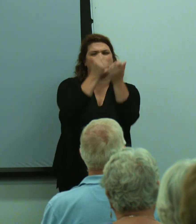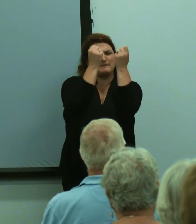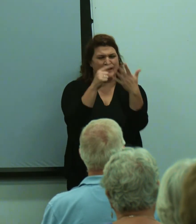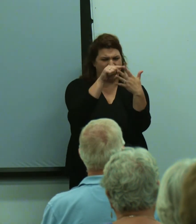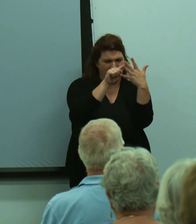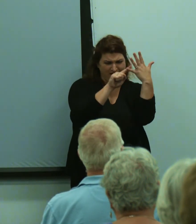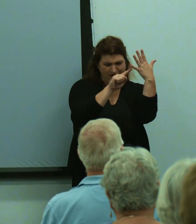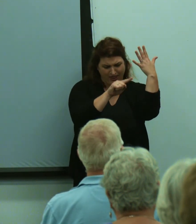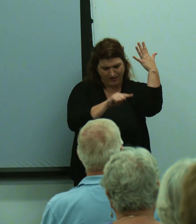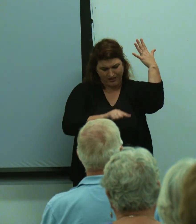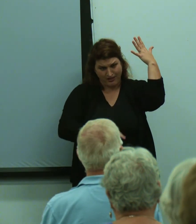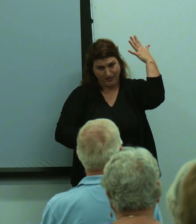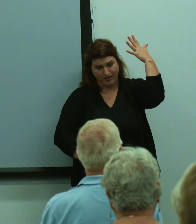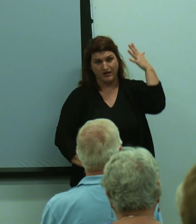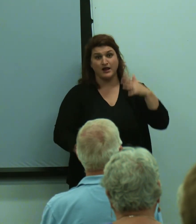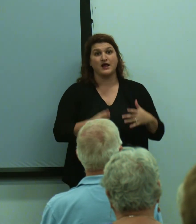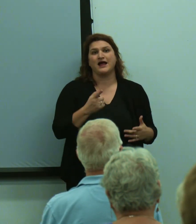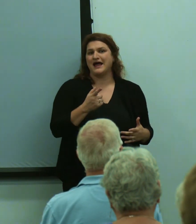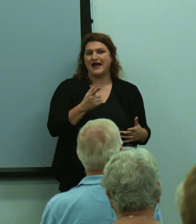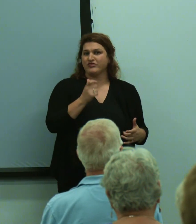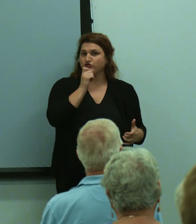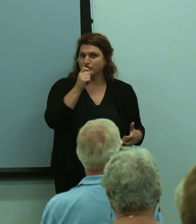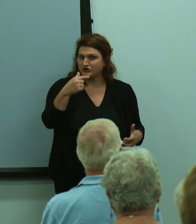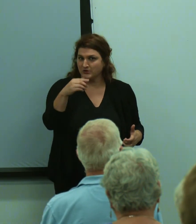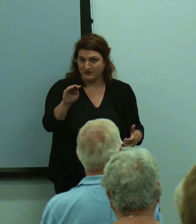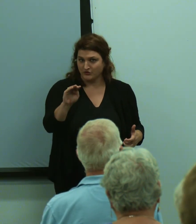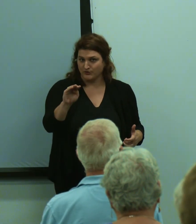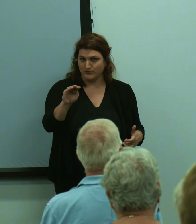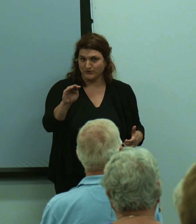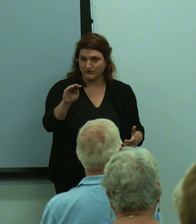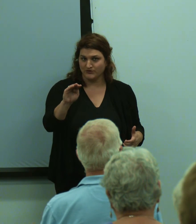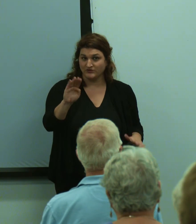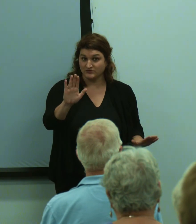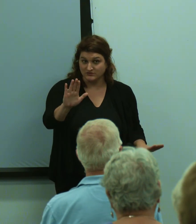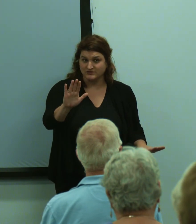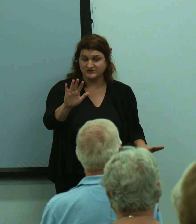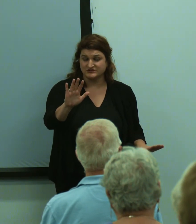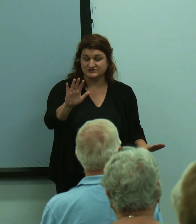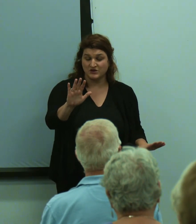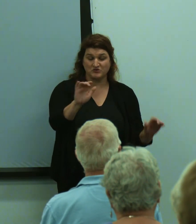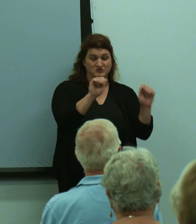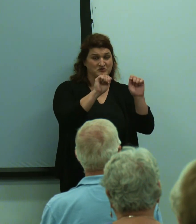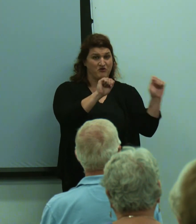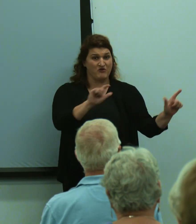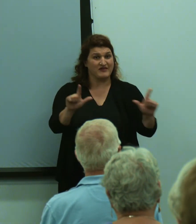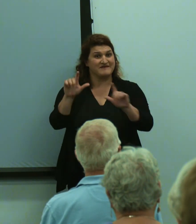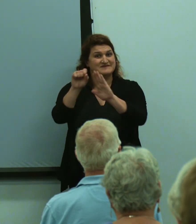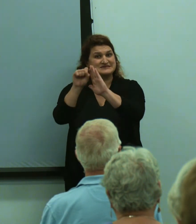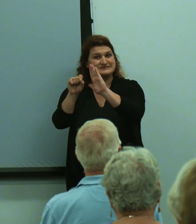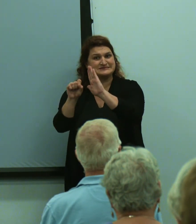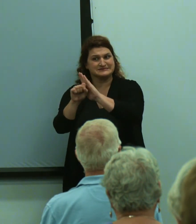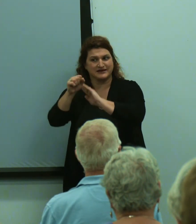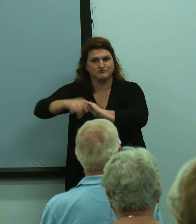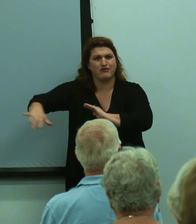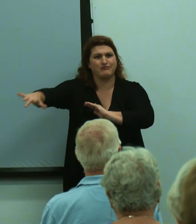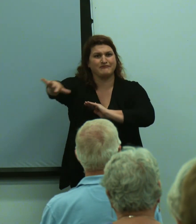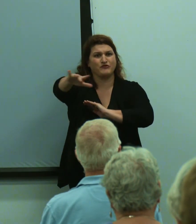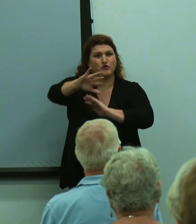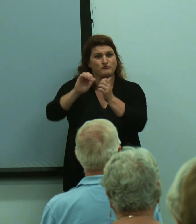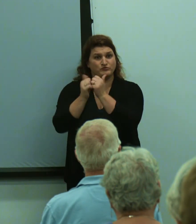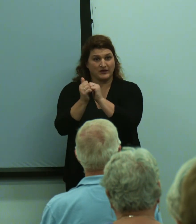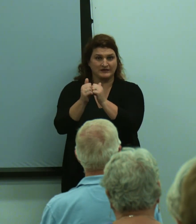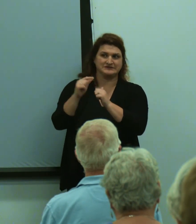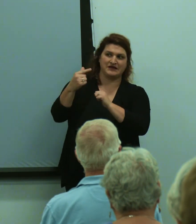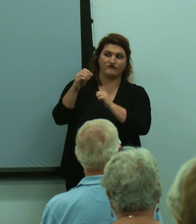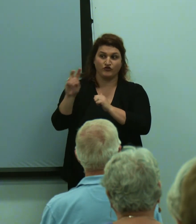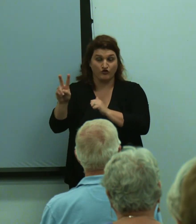many races, and they are not gerrymandered. So those statewide races, governor, all